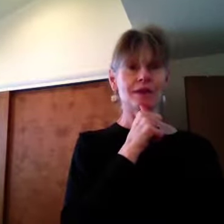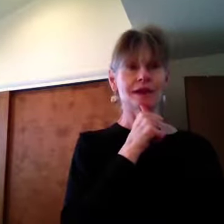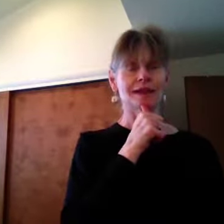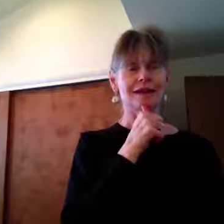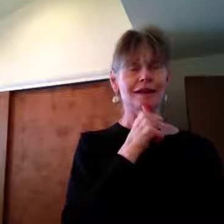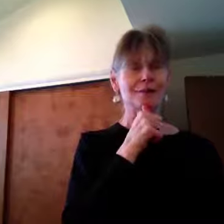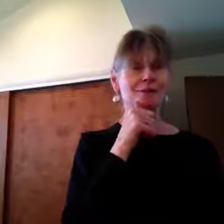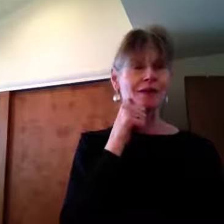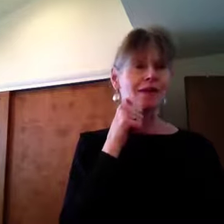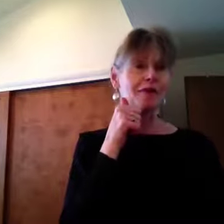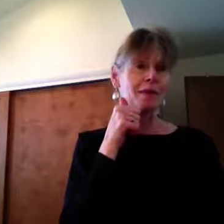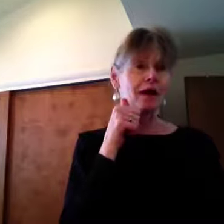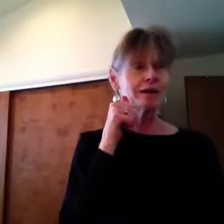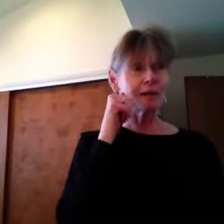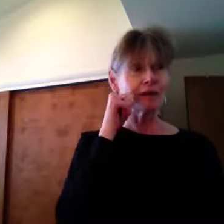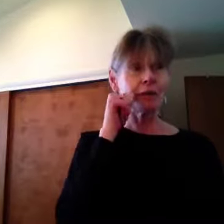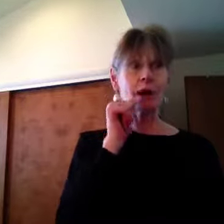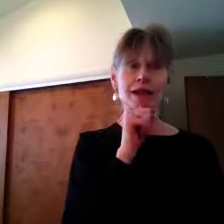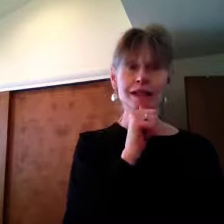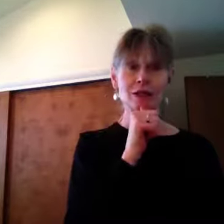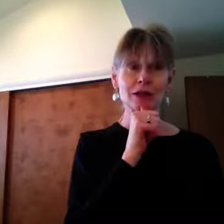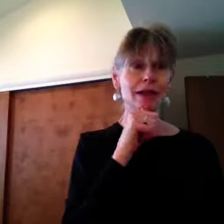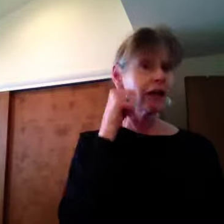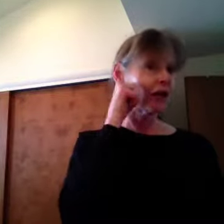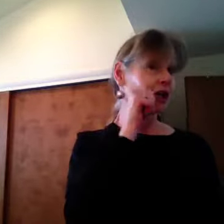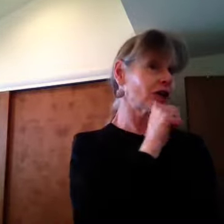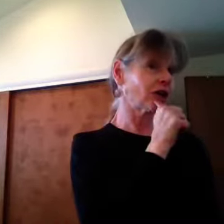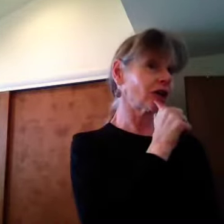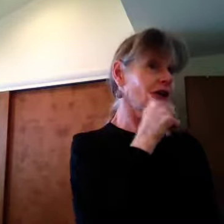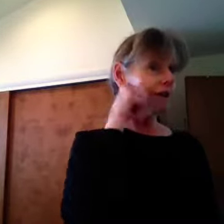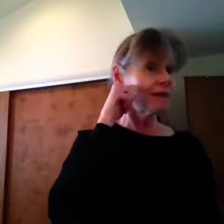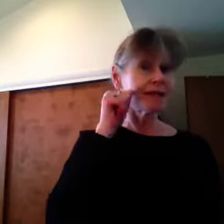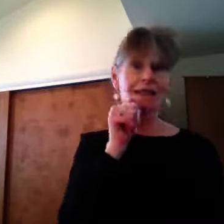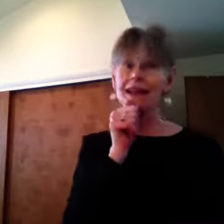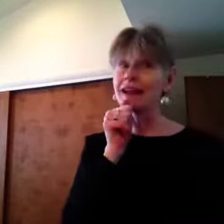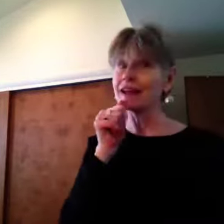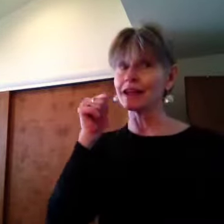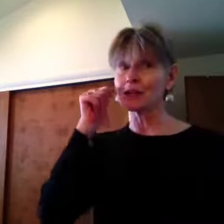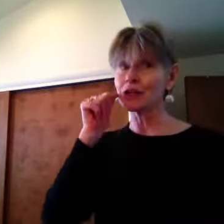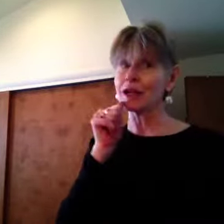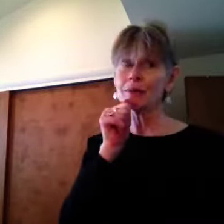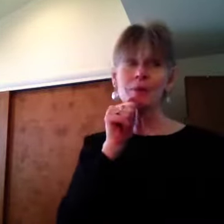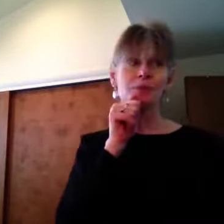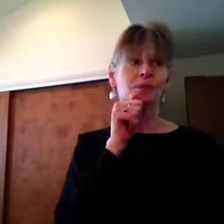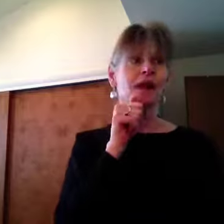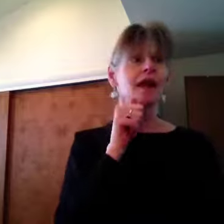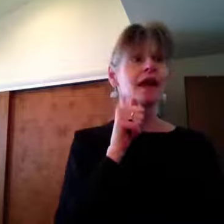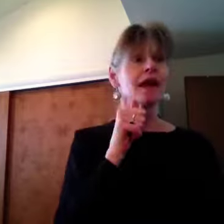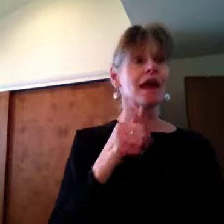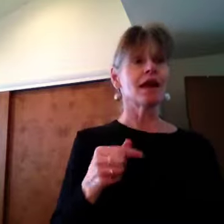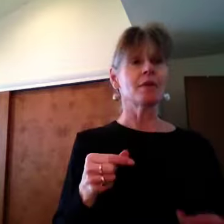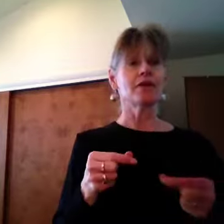this from the concept of a bonnet string. Girl, it's an A hand shape. And then we've